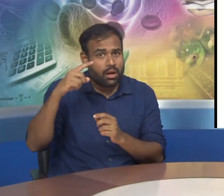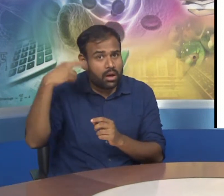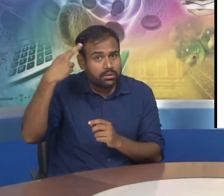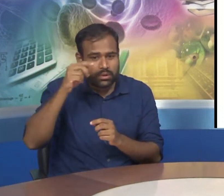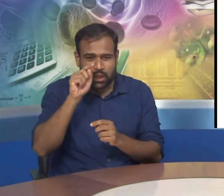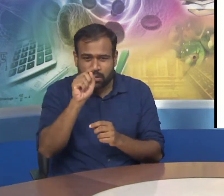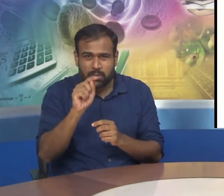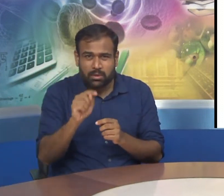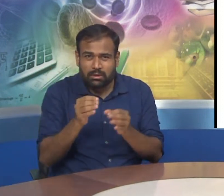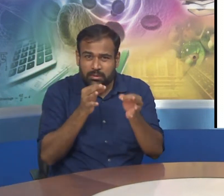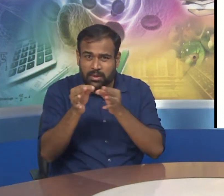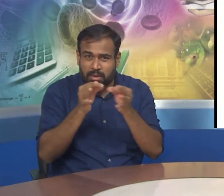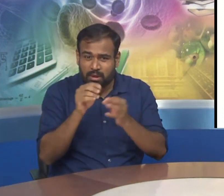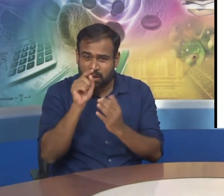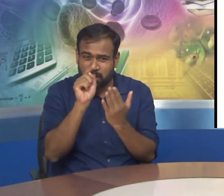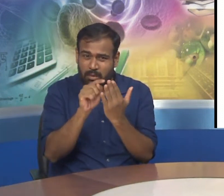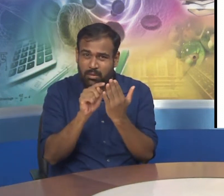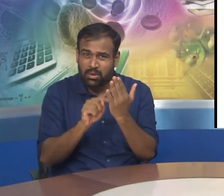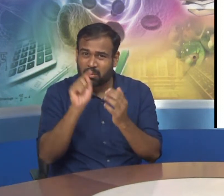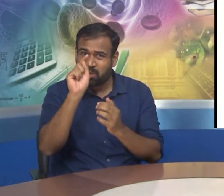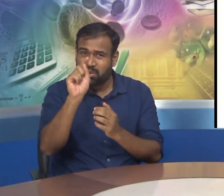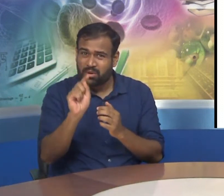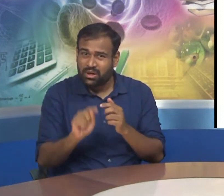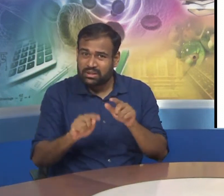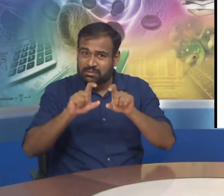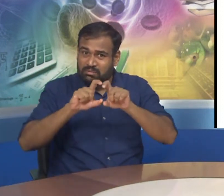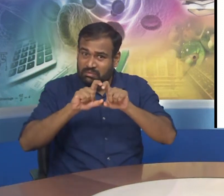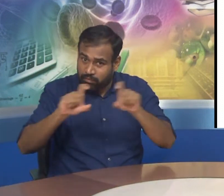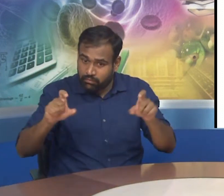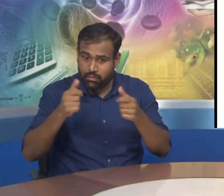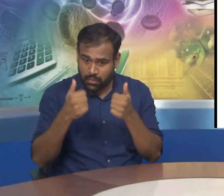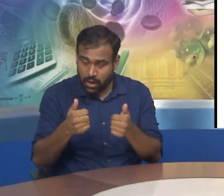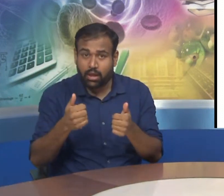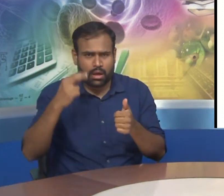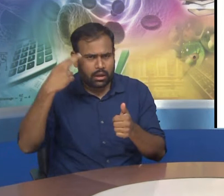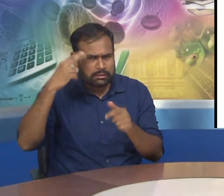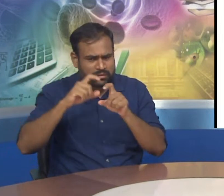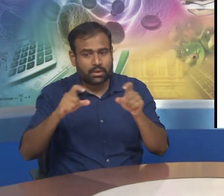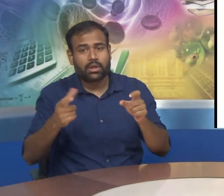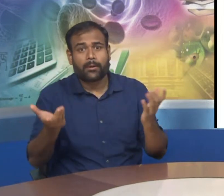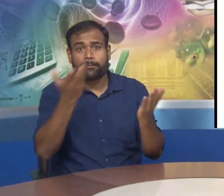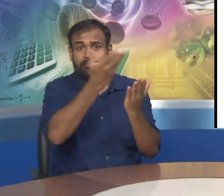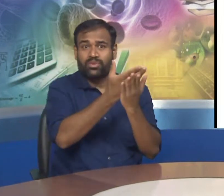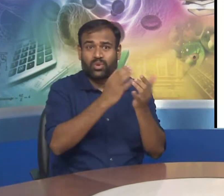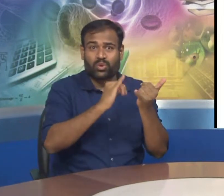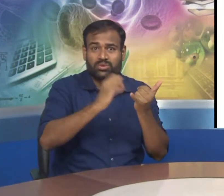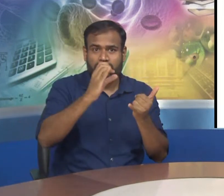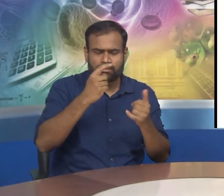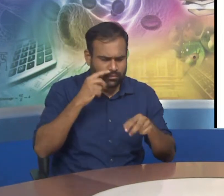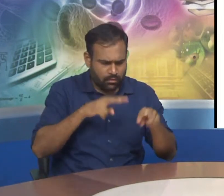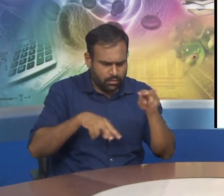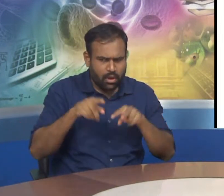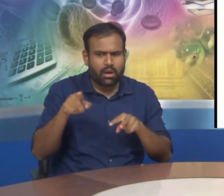the Constitution or law, an appeal against the High Court decision can be made to Supreme